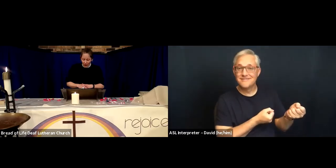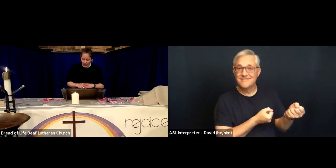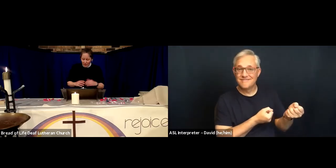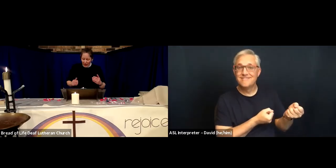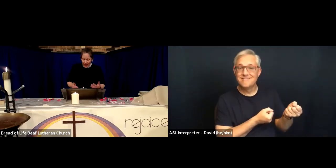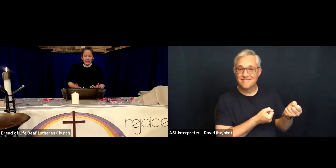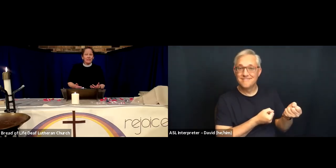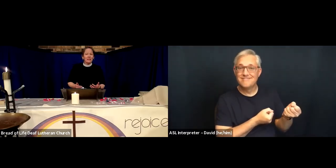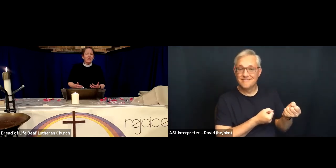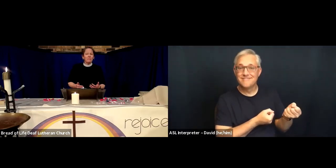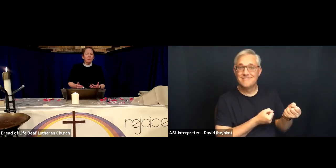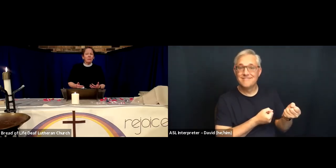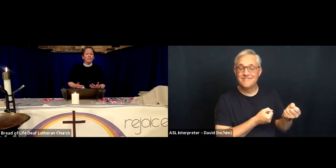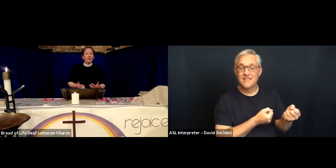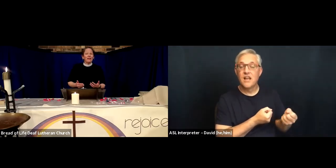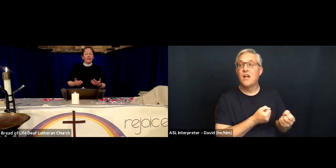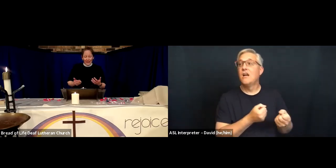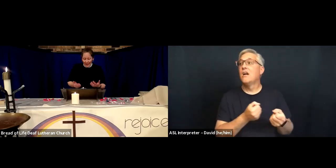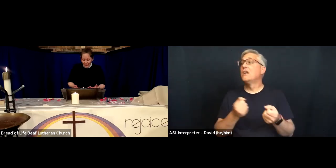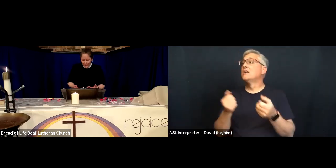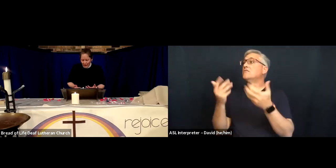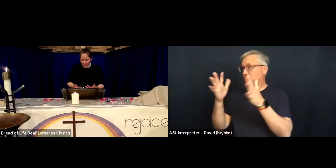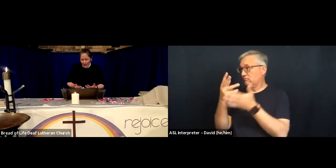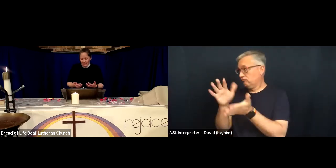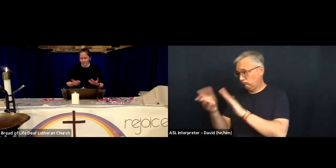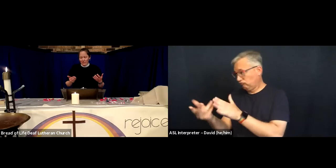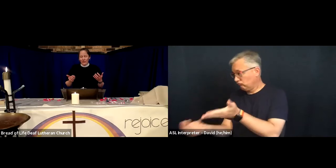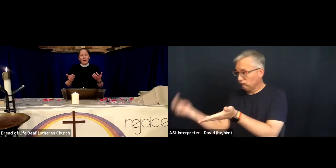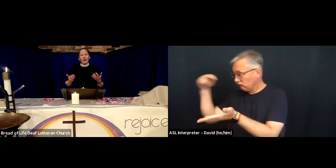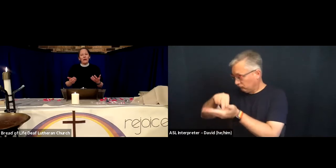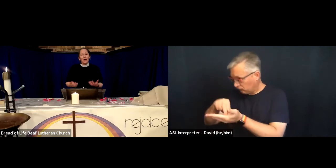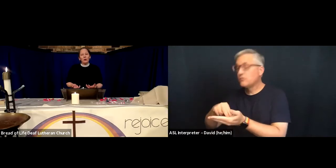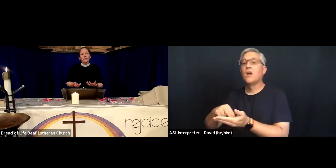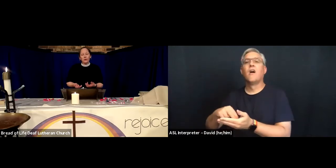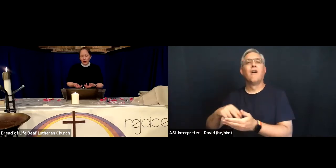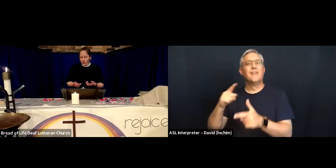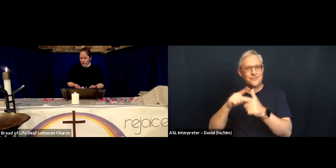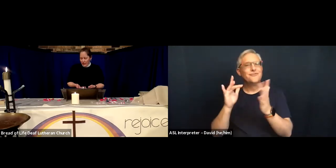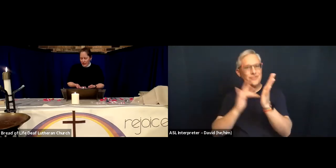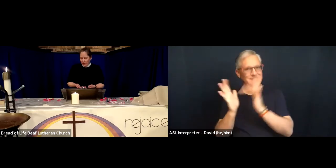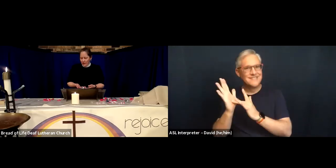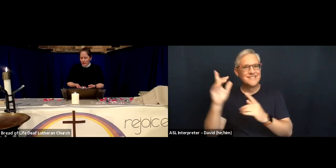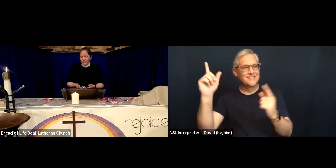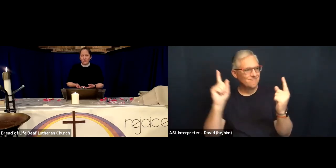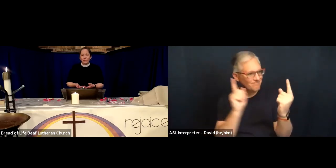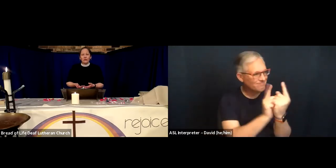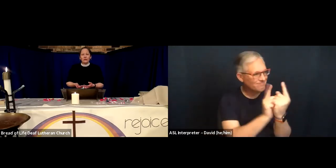Jesus comes back to them, eats with them, and helps to